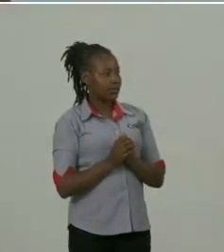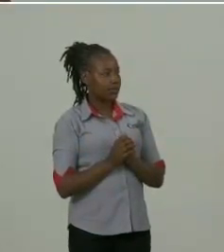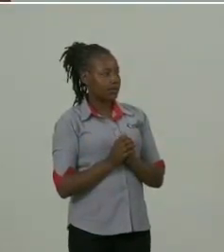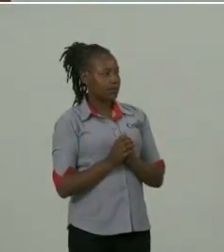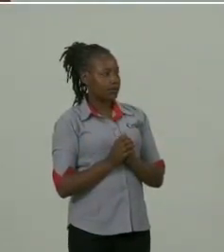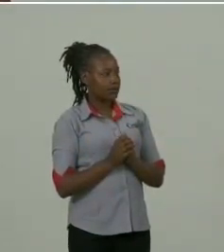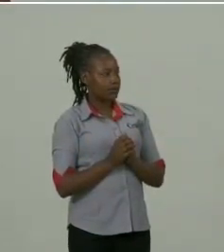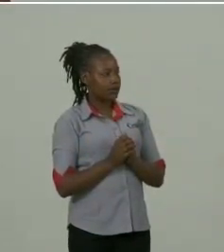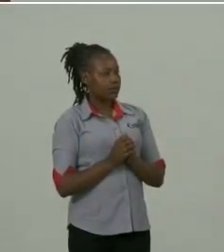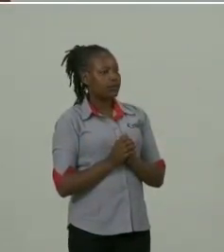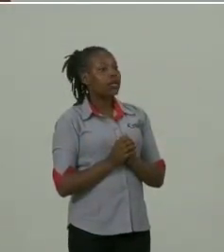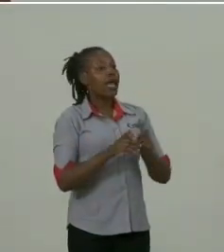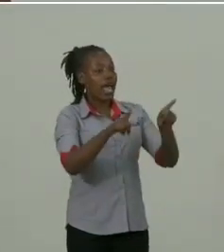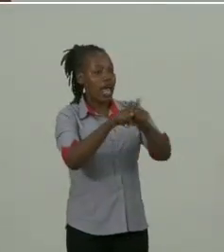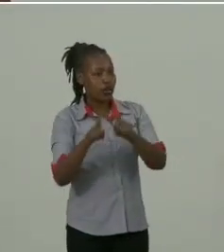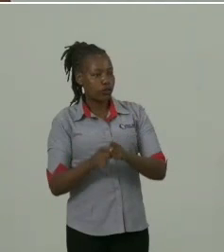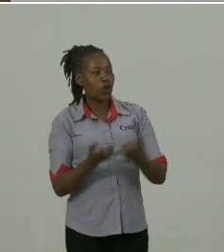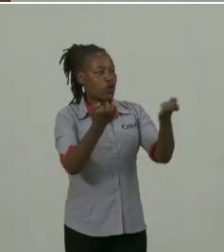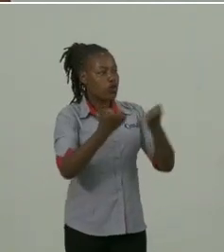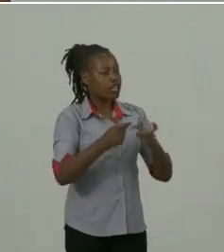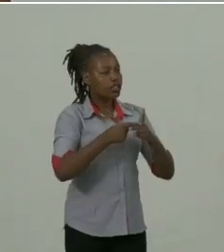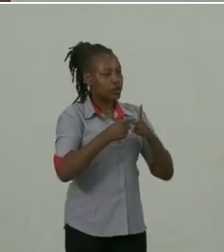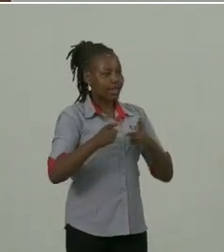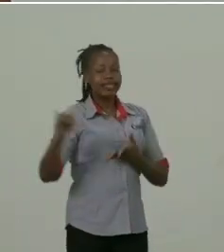Then you need to have started your importation process.